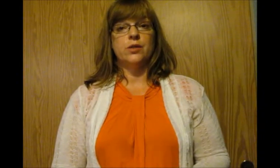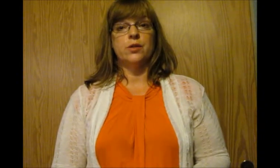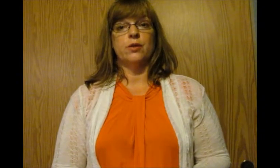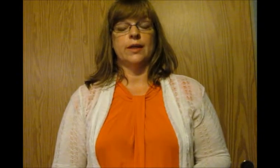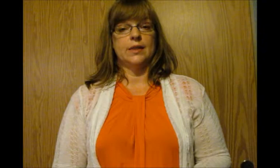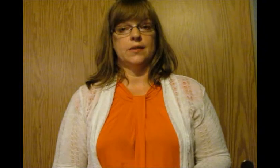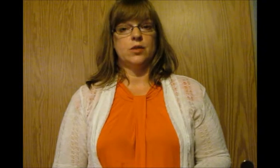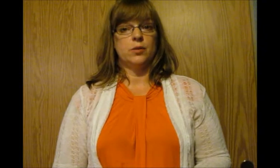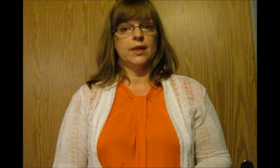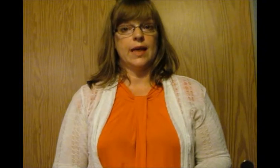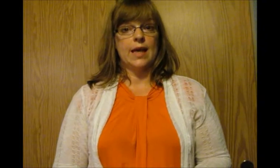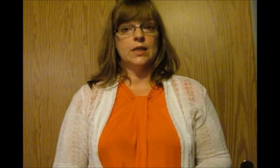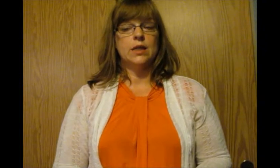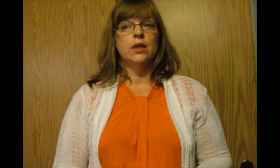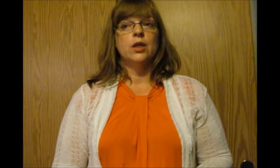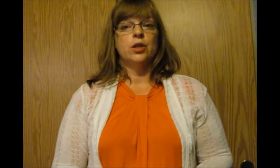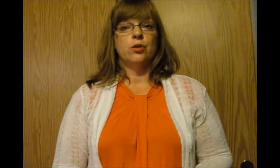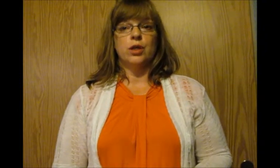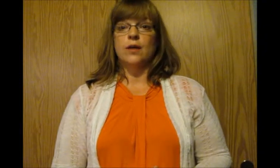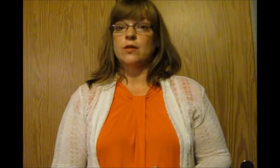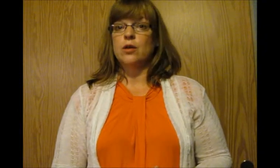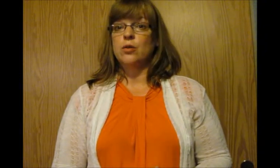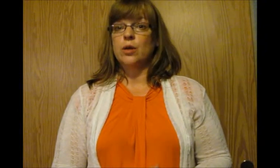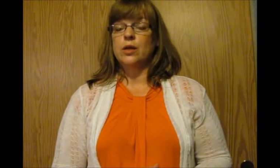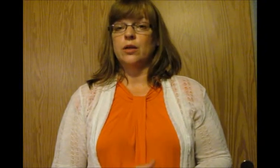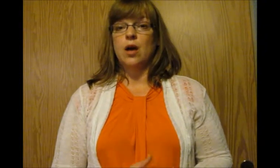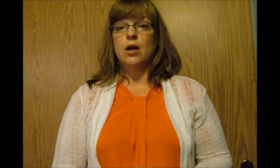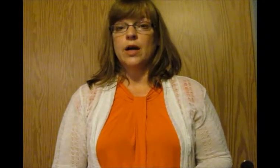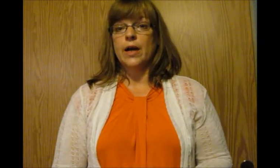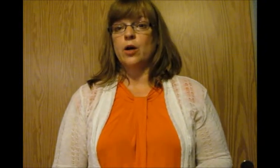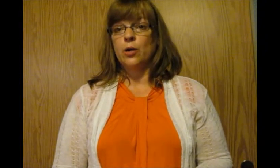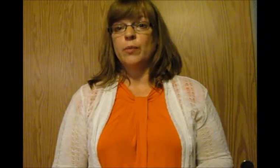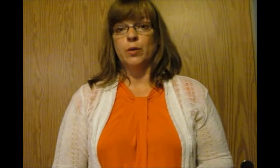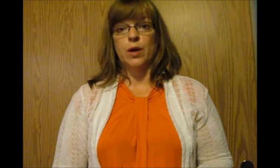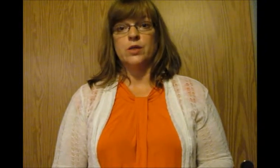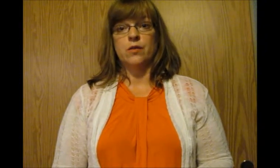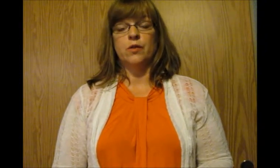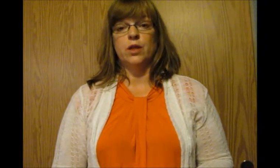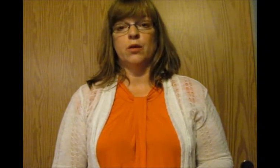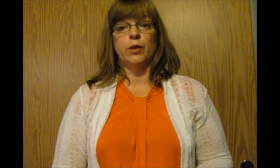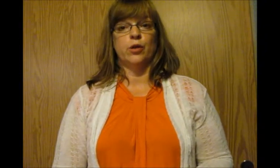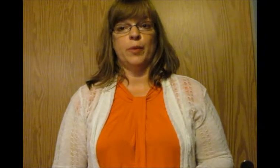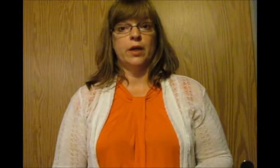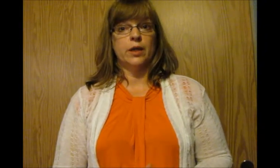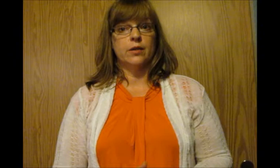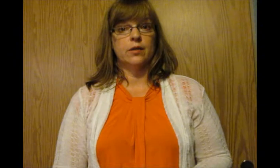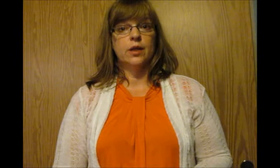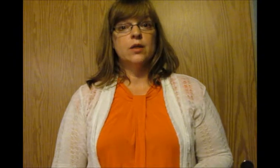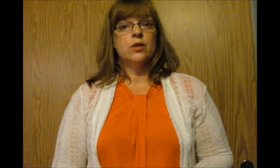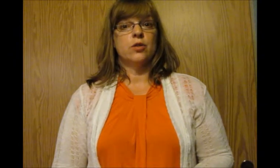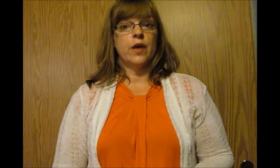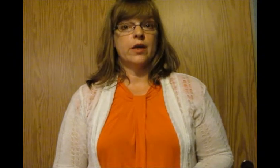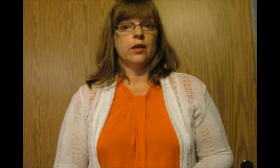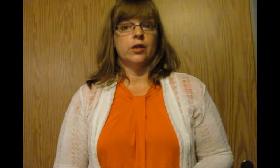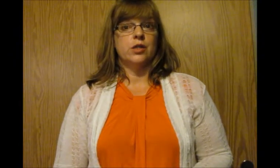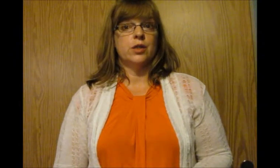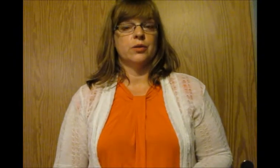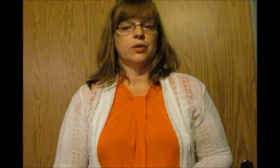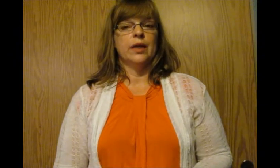to and listen to it again. You can also log on at home and watch the video with your parents so they could learn too.